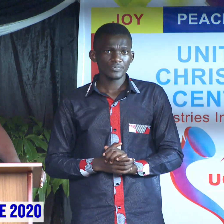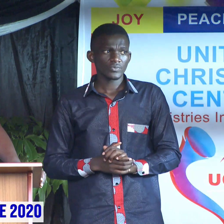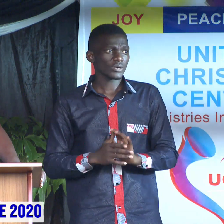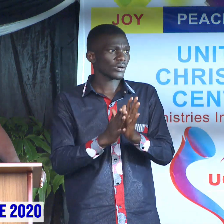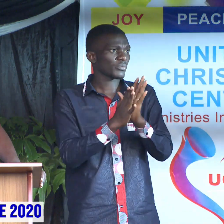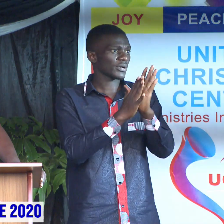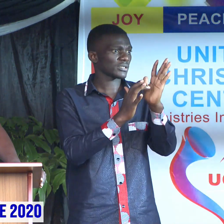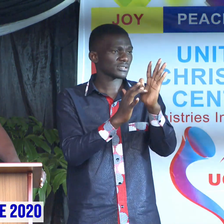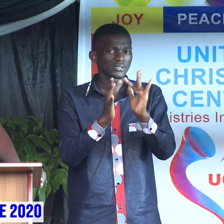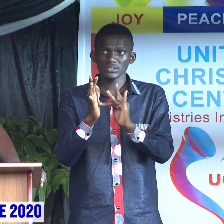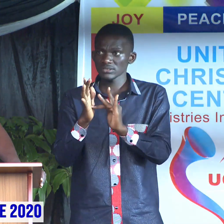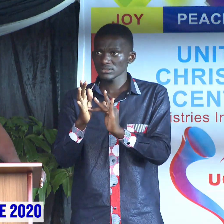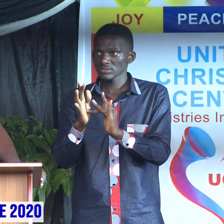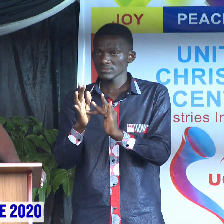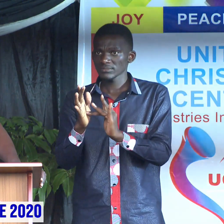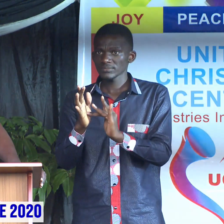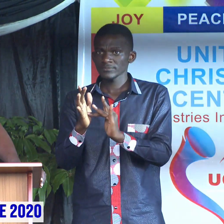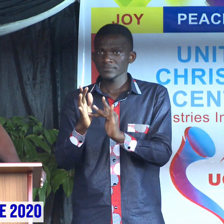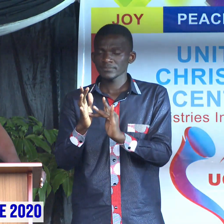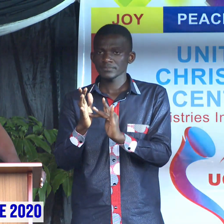Yesu yebazibwe. Praise be to Jesus.